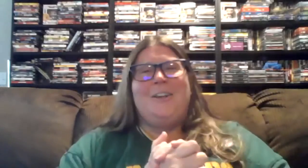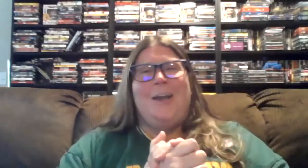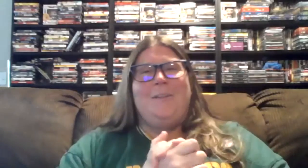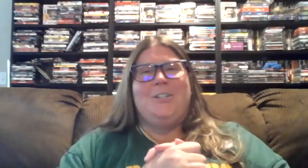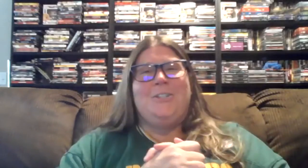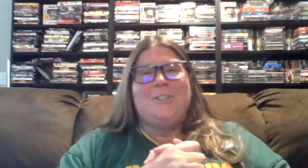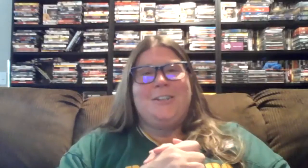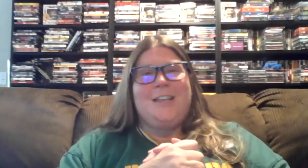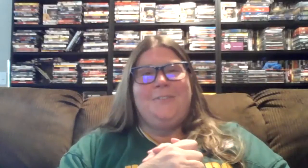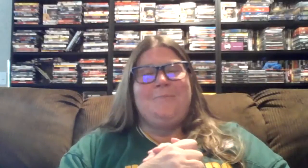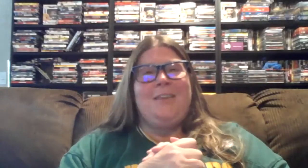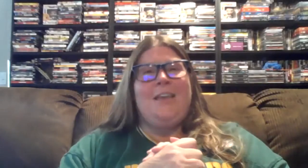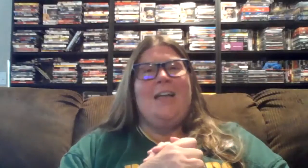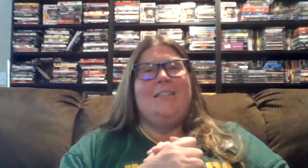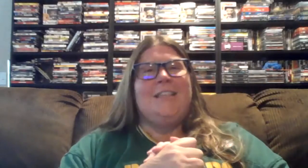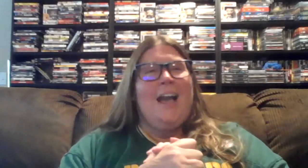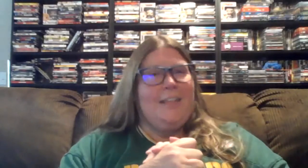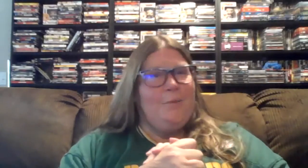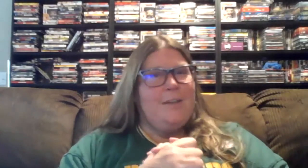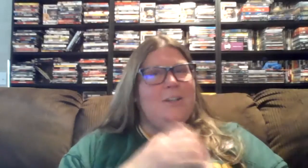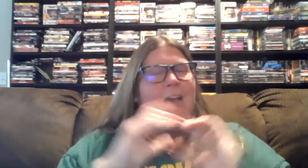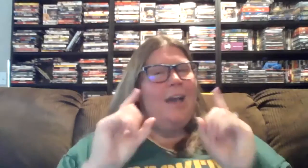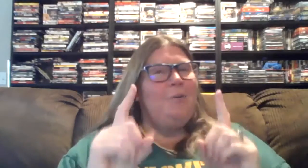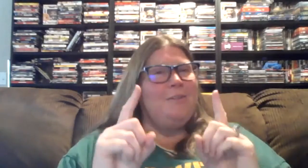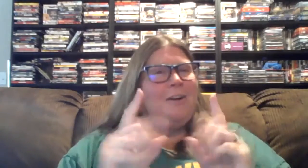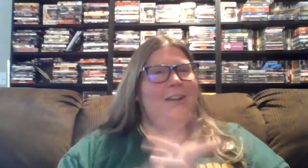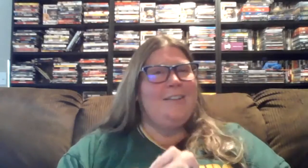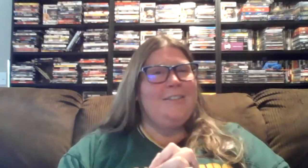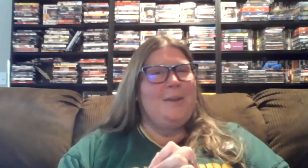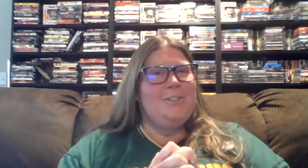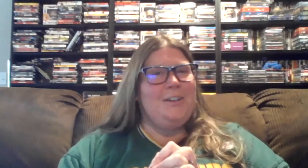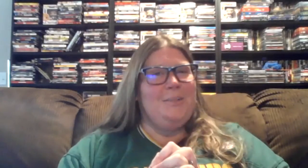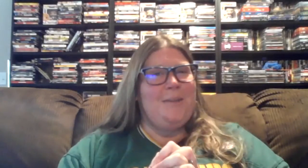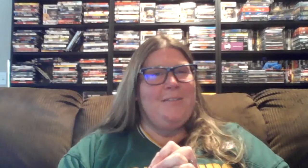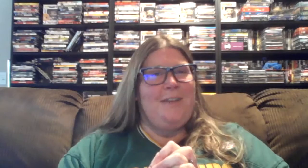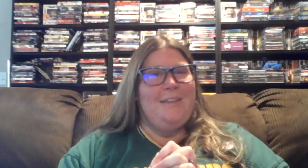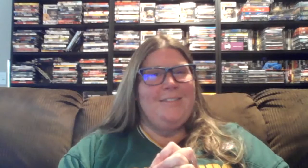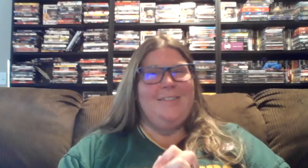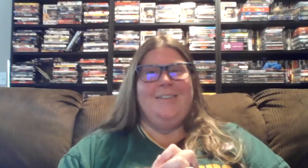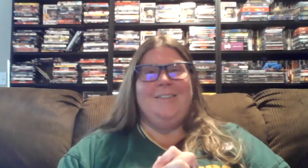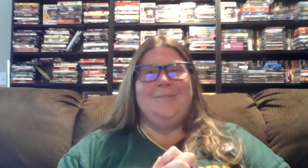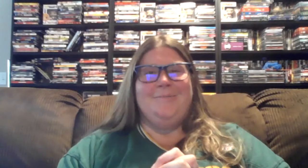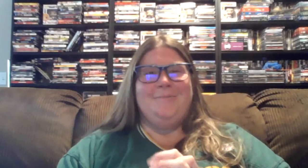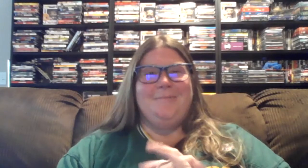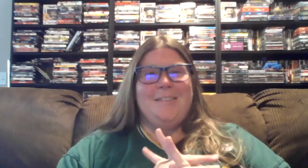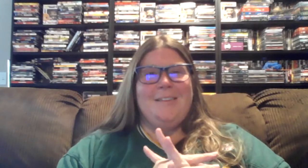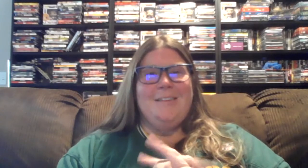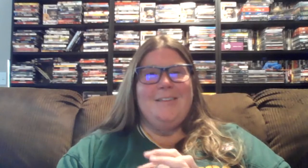come introduce yourself to me in sign language at one of our next Special Olympics events. Thanks, Jen.